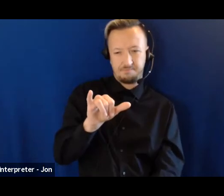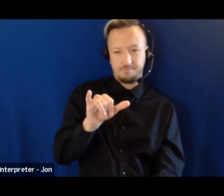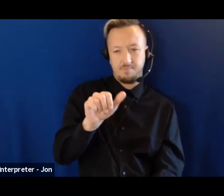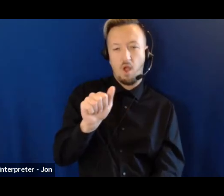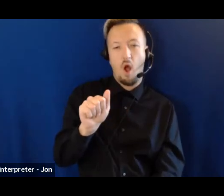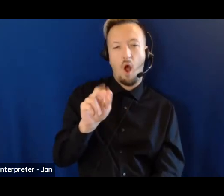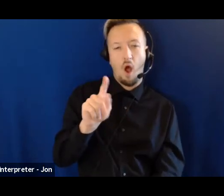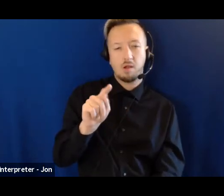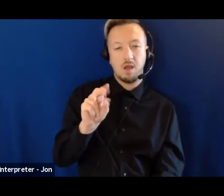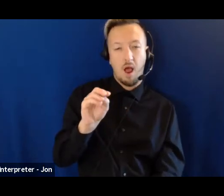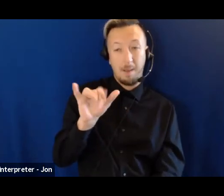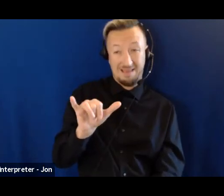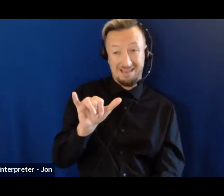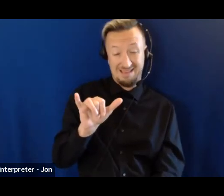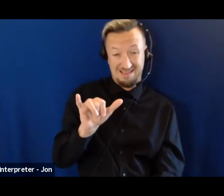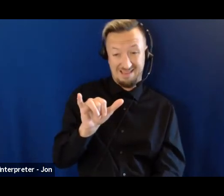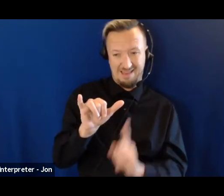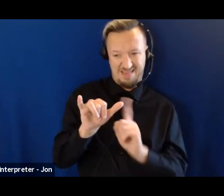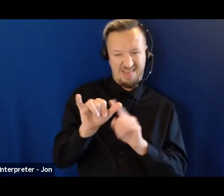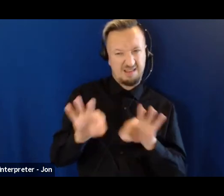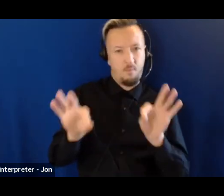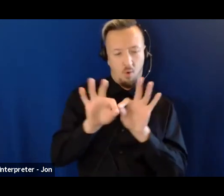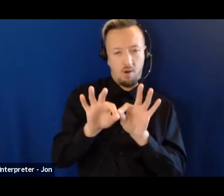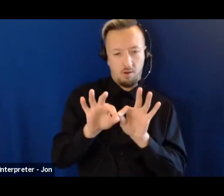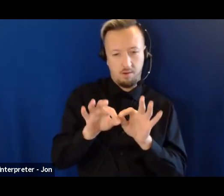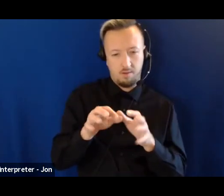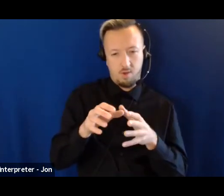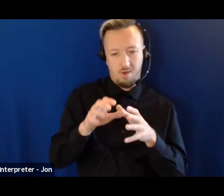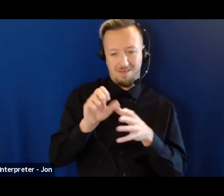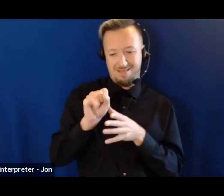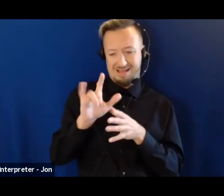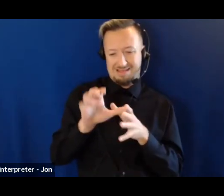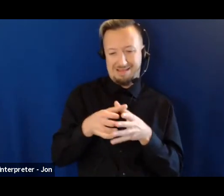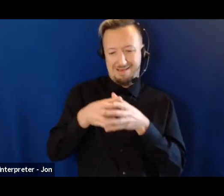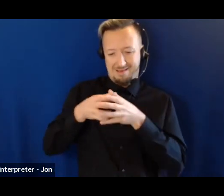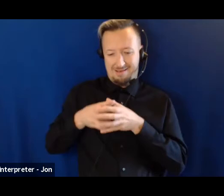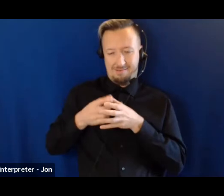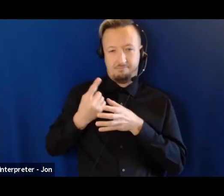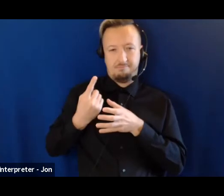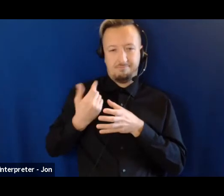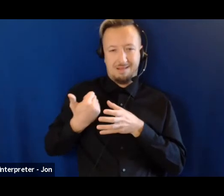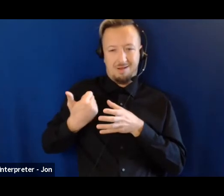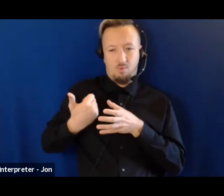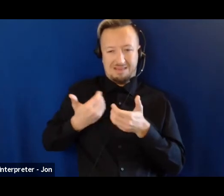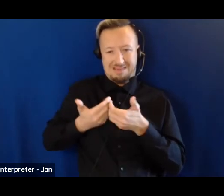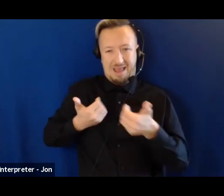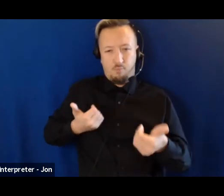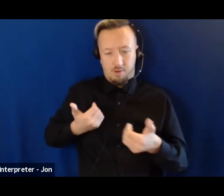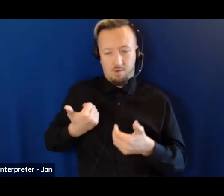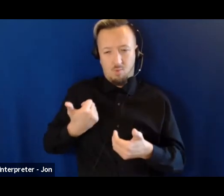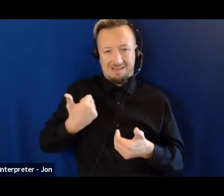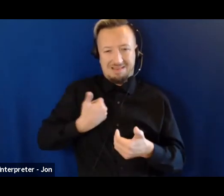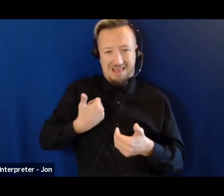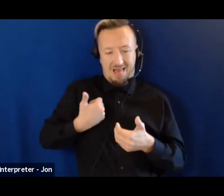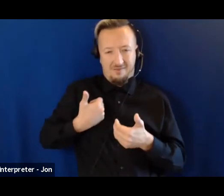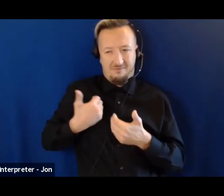in my opinion, is that you have to make sure your state and your DSC understands that SILC